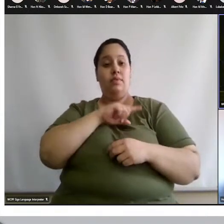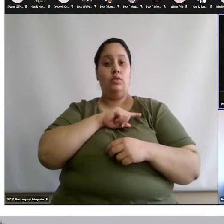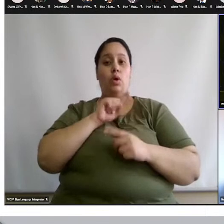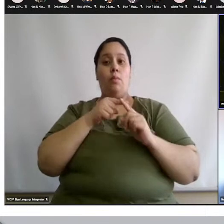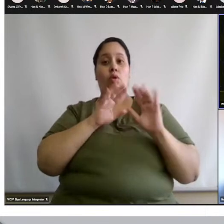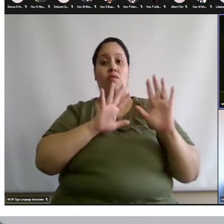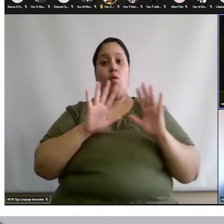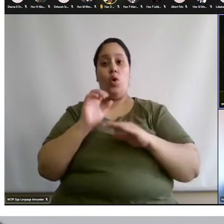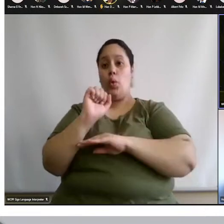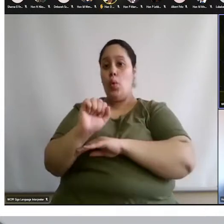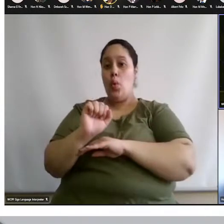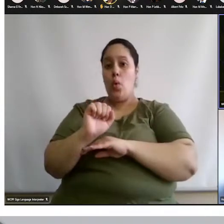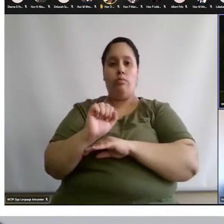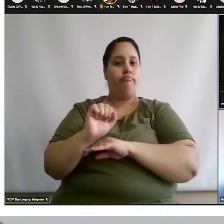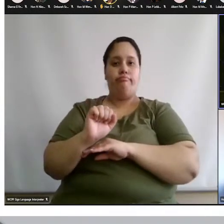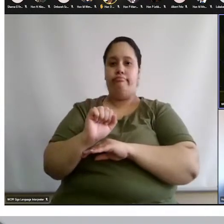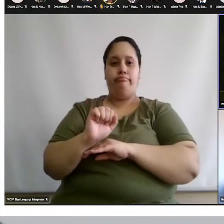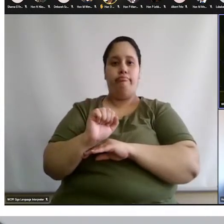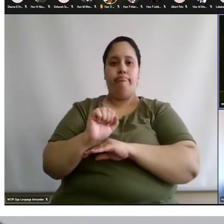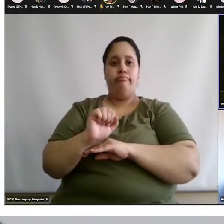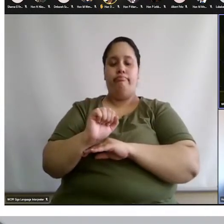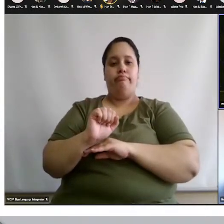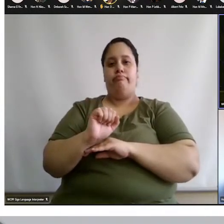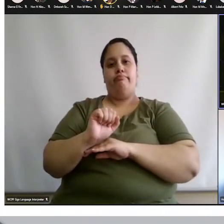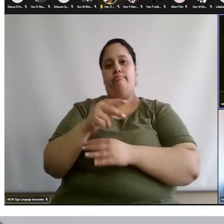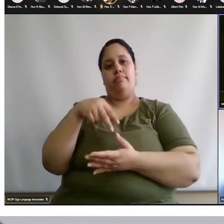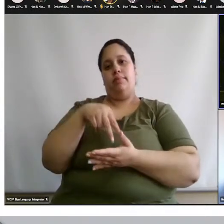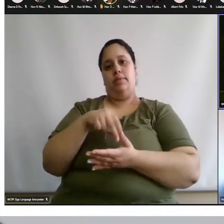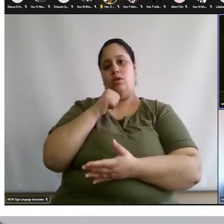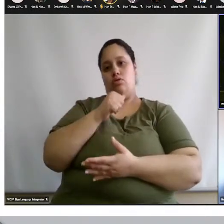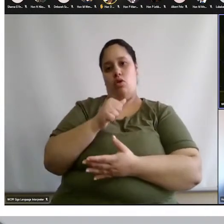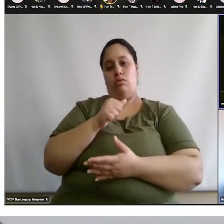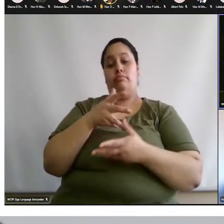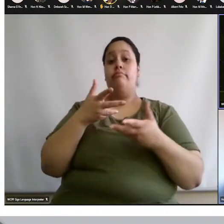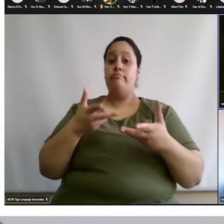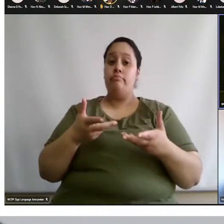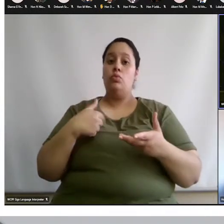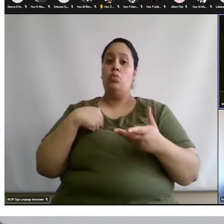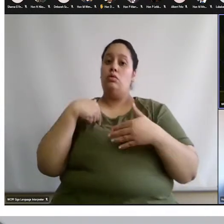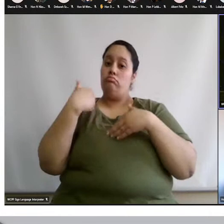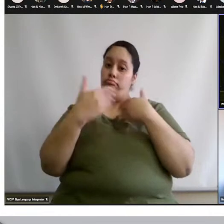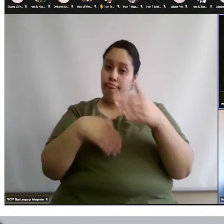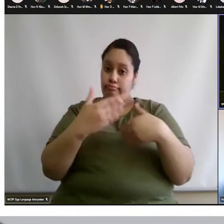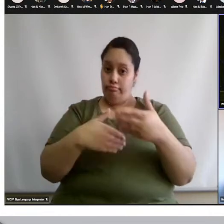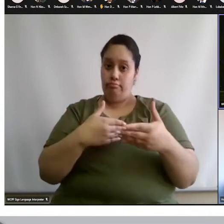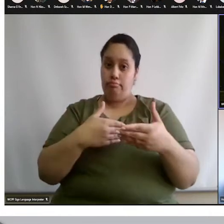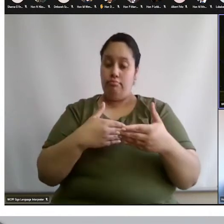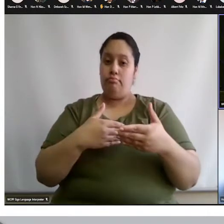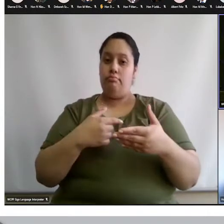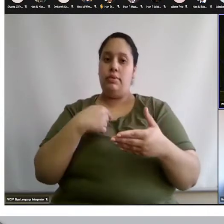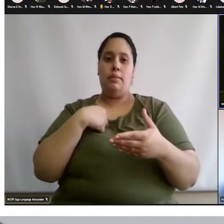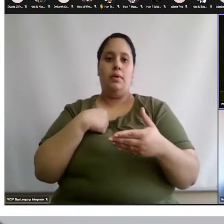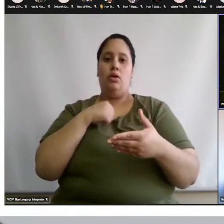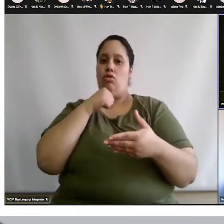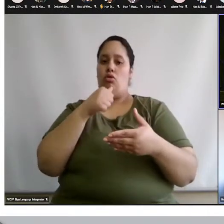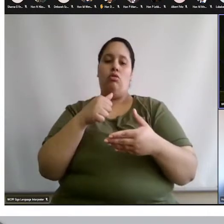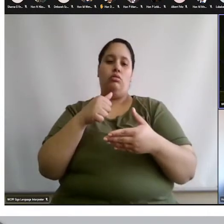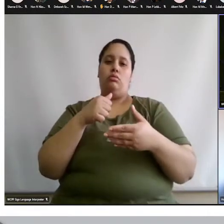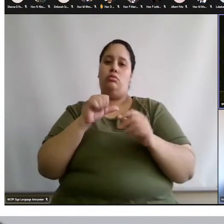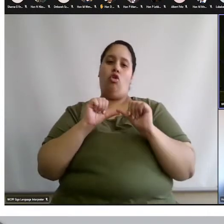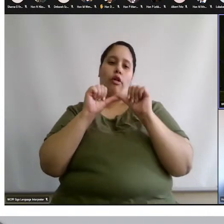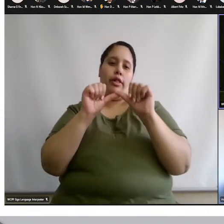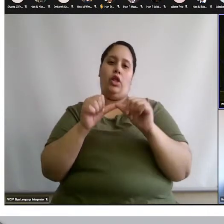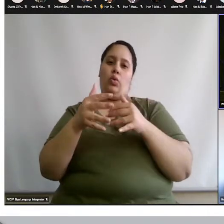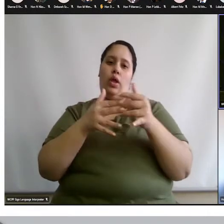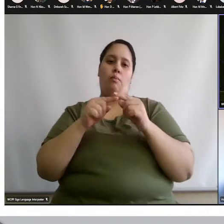order does not stand. In this case, we proceed. I will not be entertaining any points of order